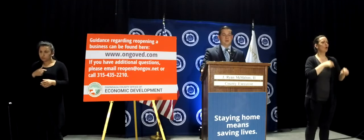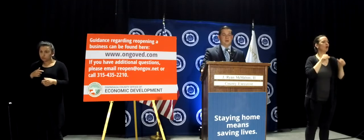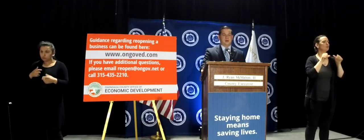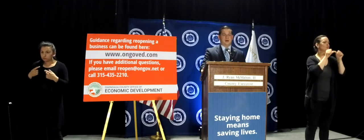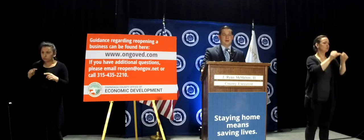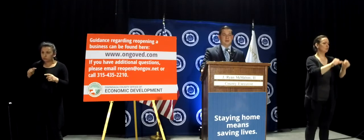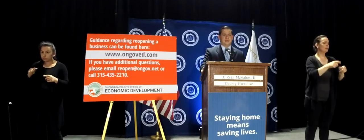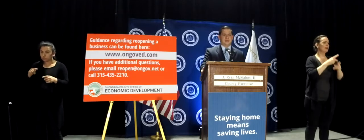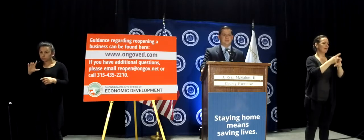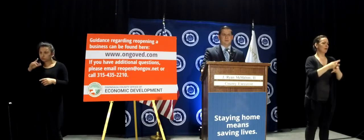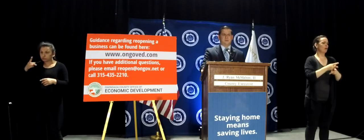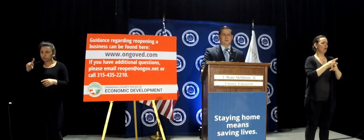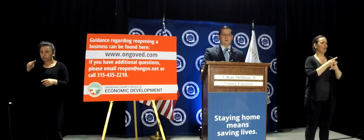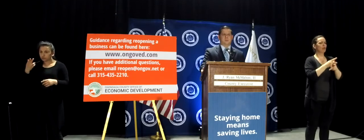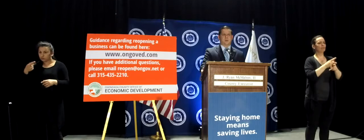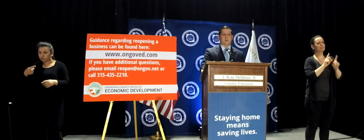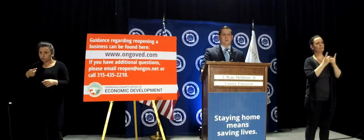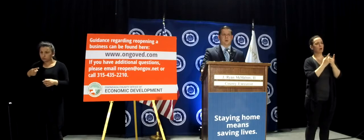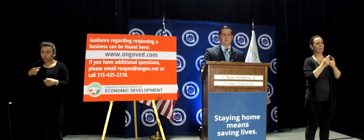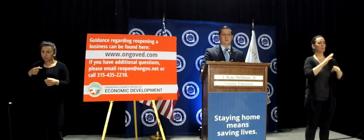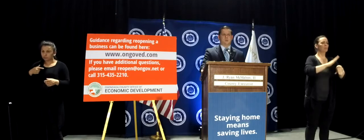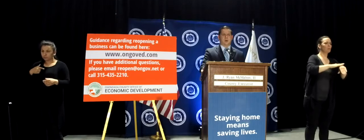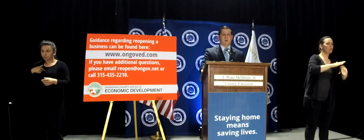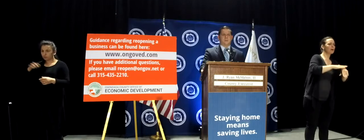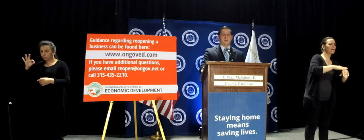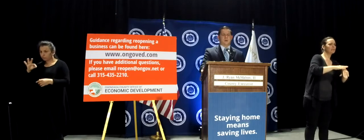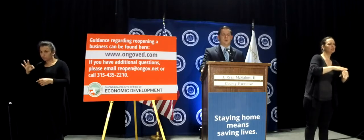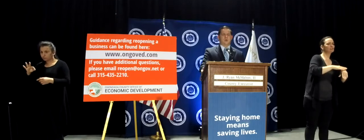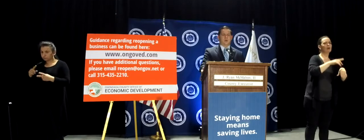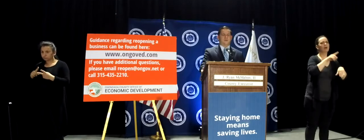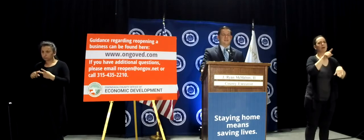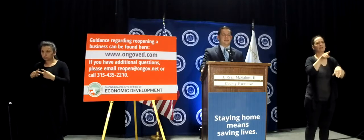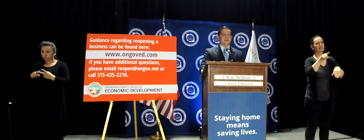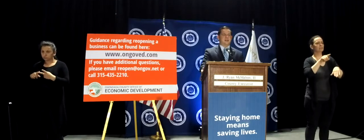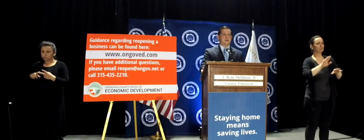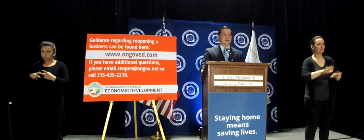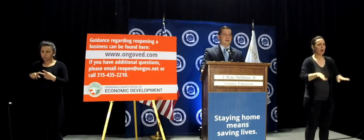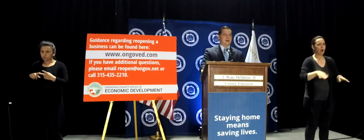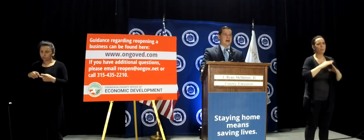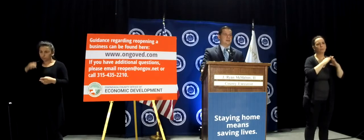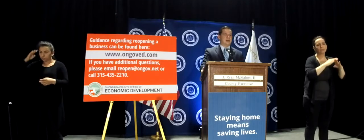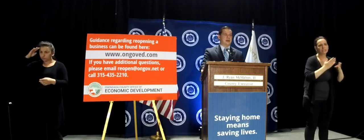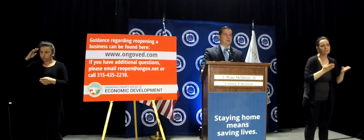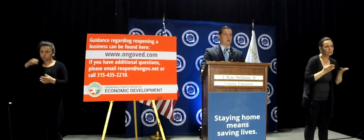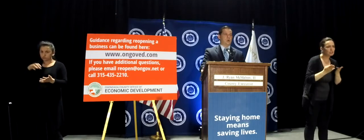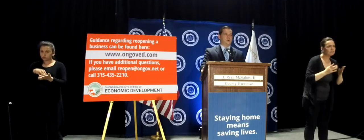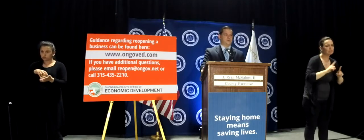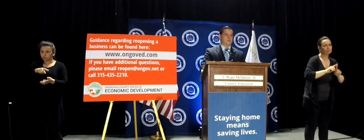office, and I believe there's a couple other departments as well who have taken an